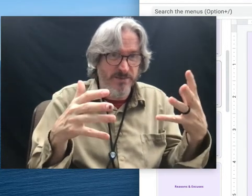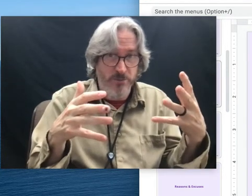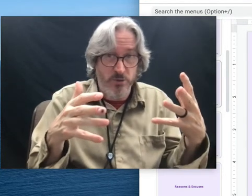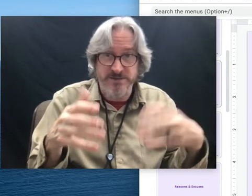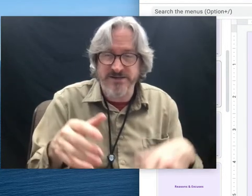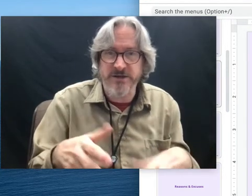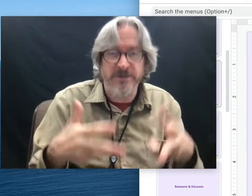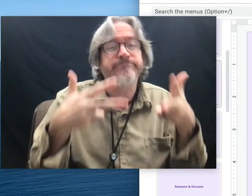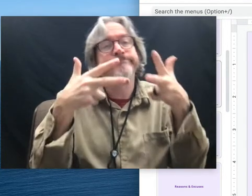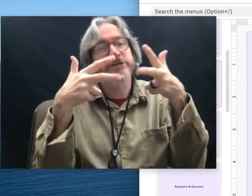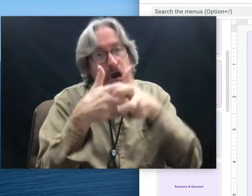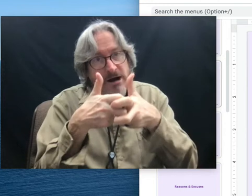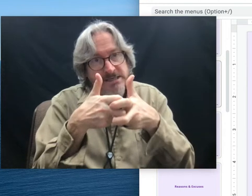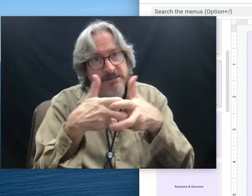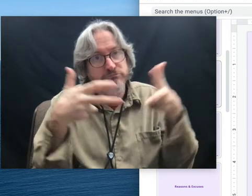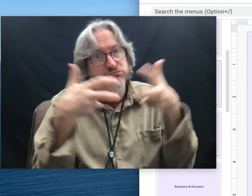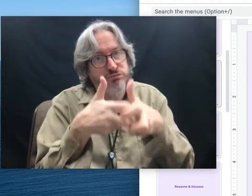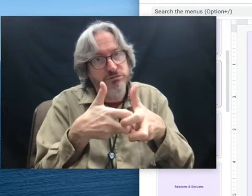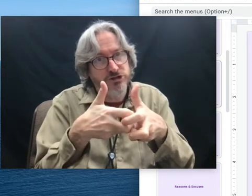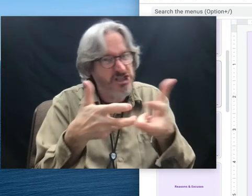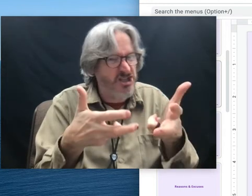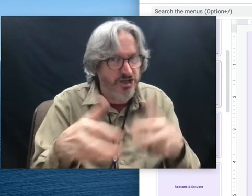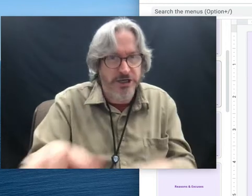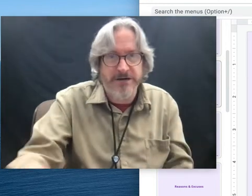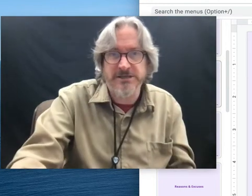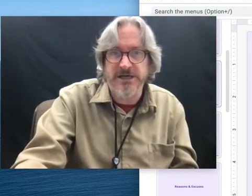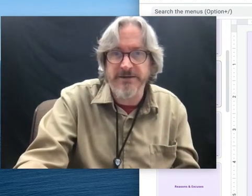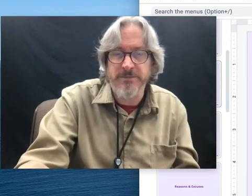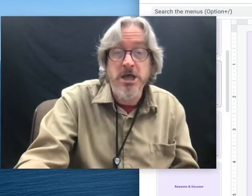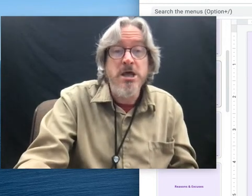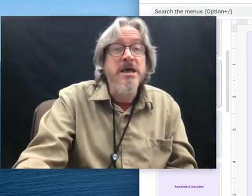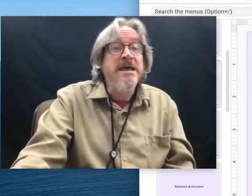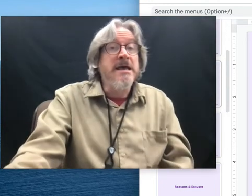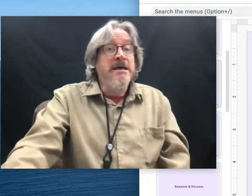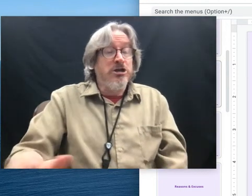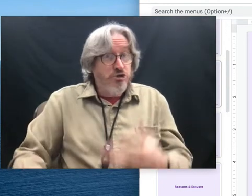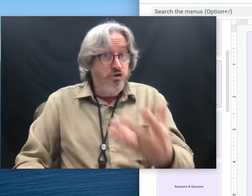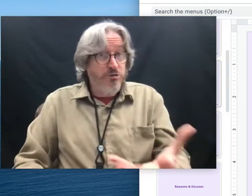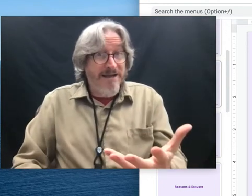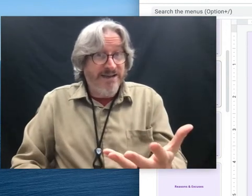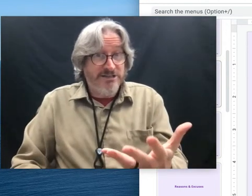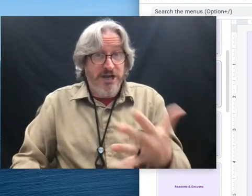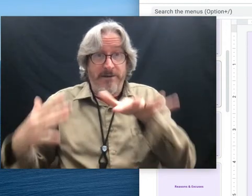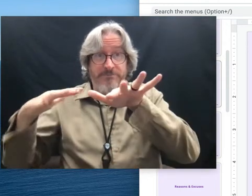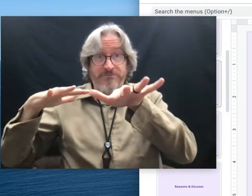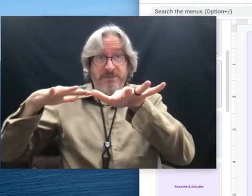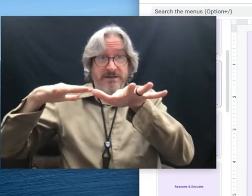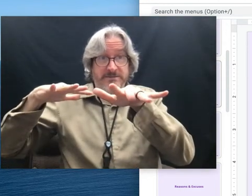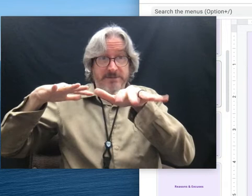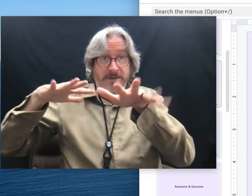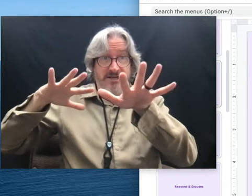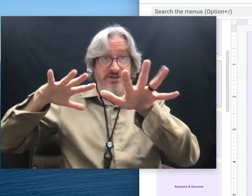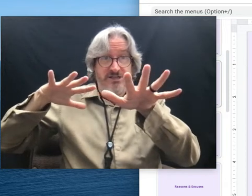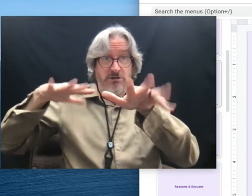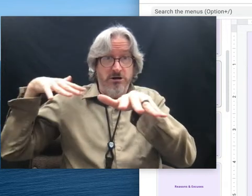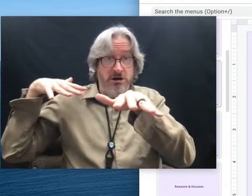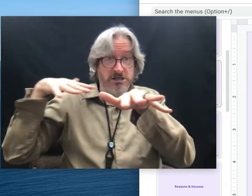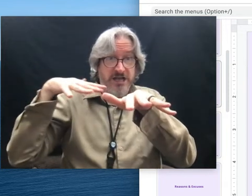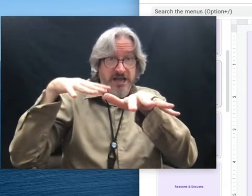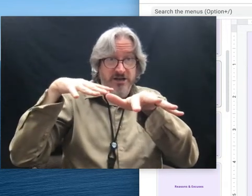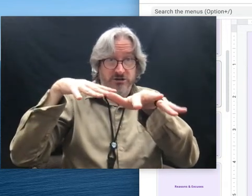more to be more specific, but car accident, just a generic sign. Traffic jam. Imagine these are